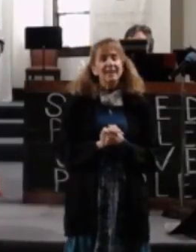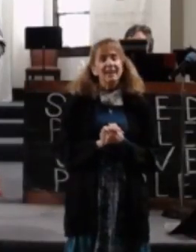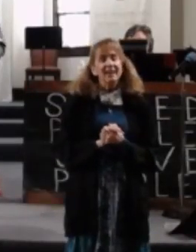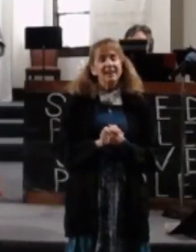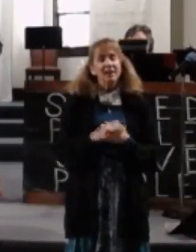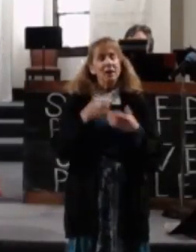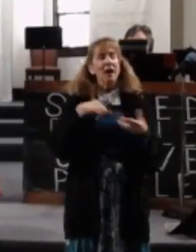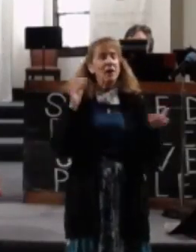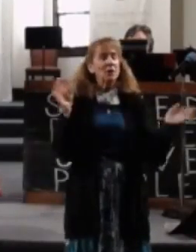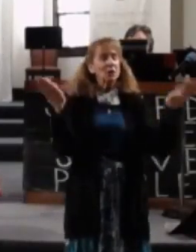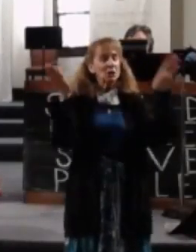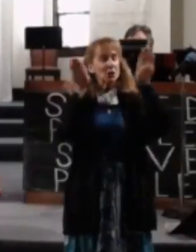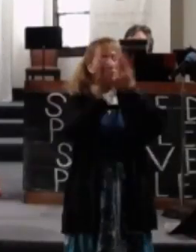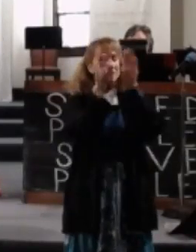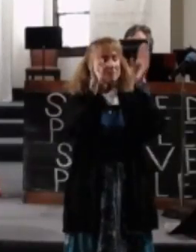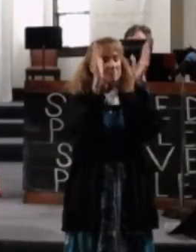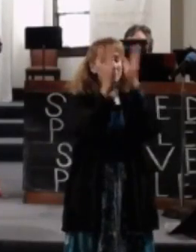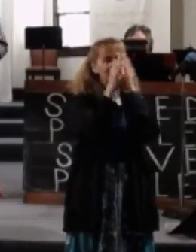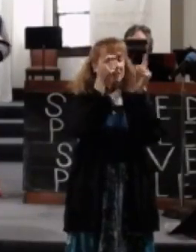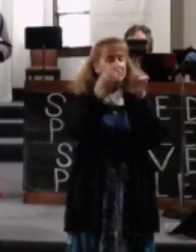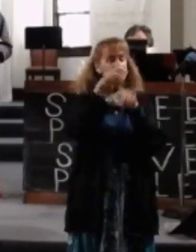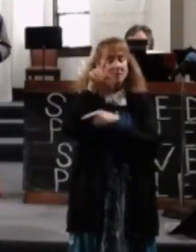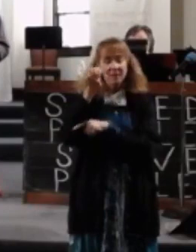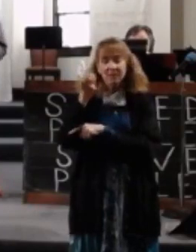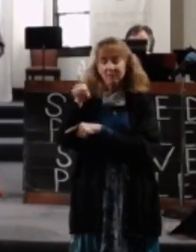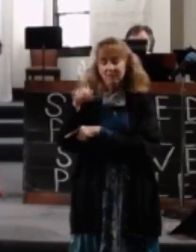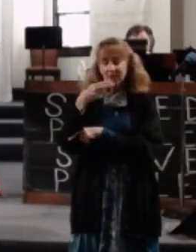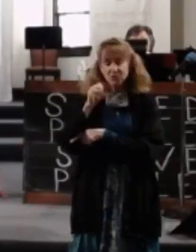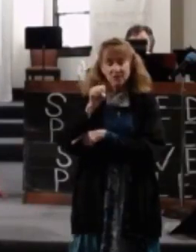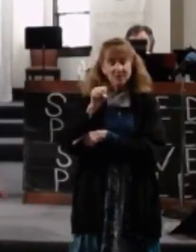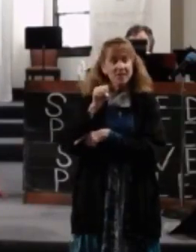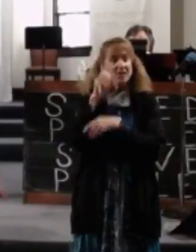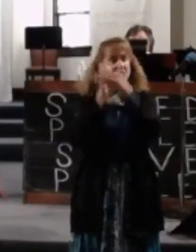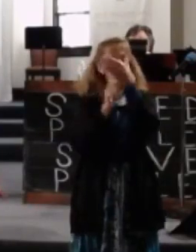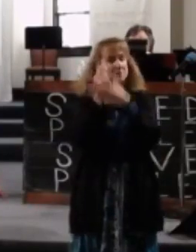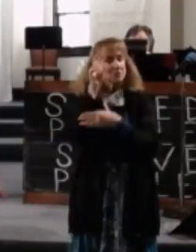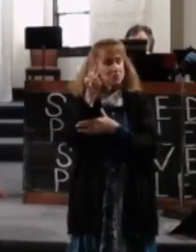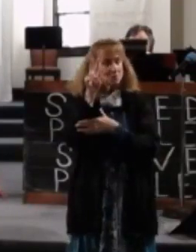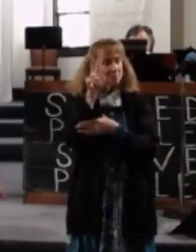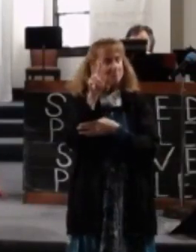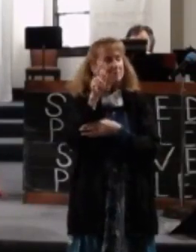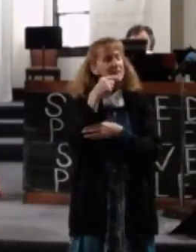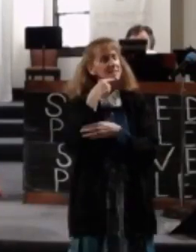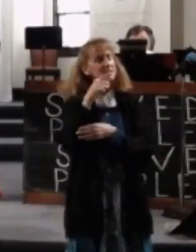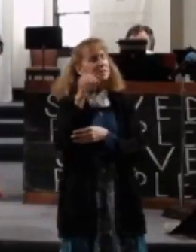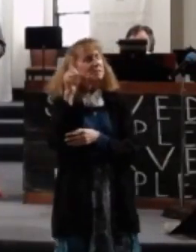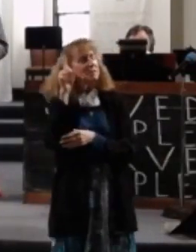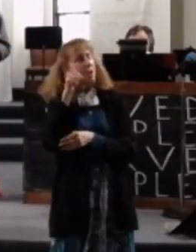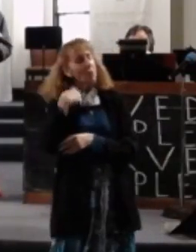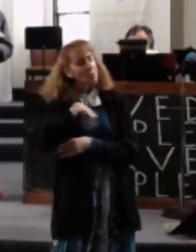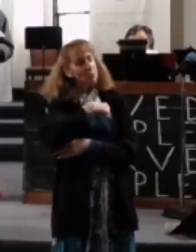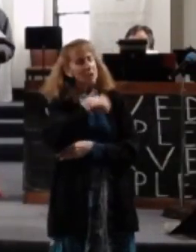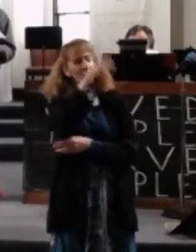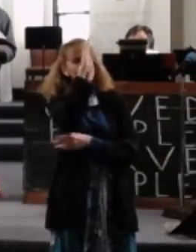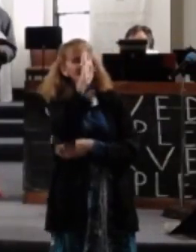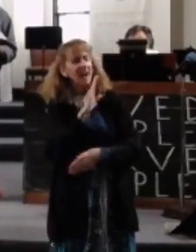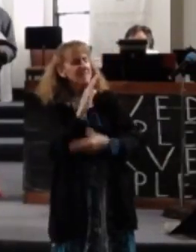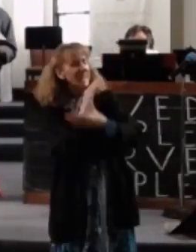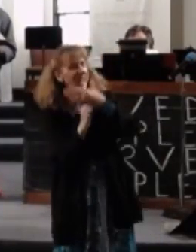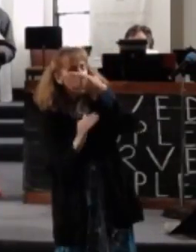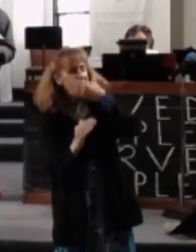Our benediction for today is from Ephesians chapter 2, verse 10. For we are God's handiwork, we are